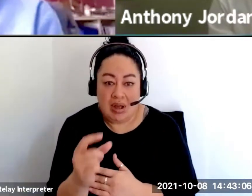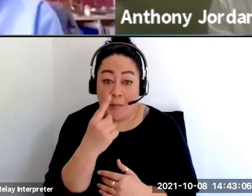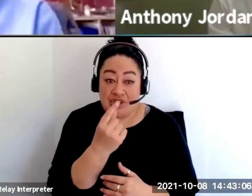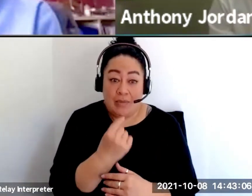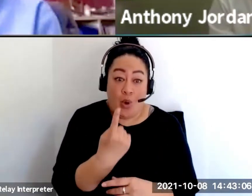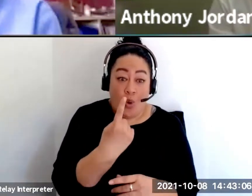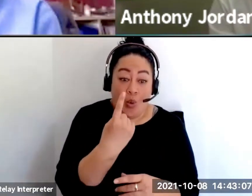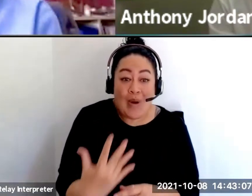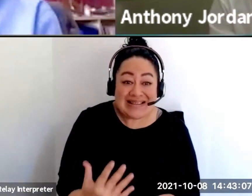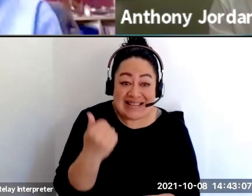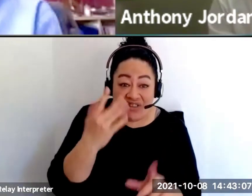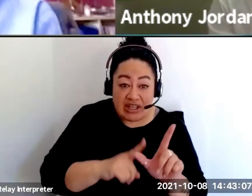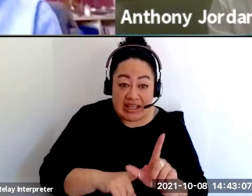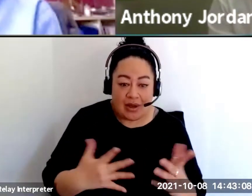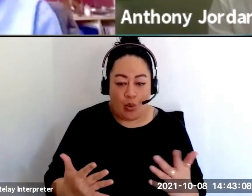might be shorter.